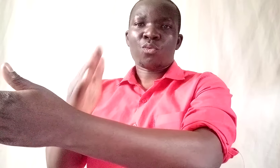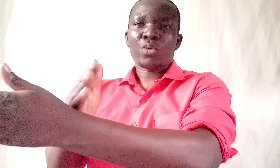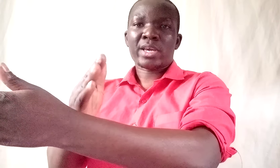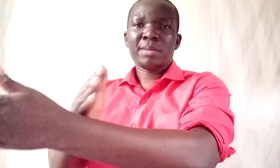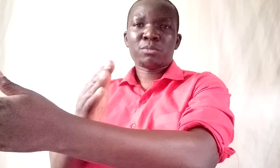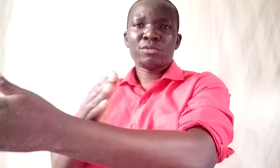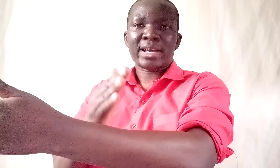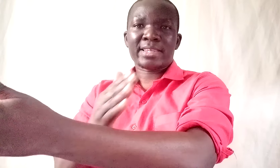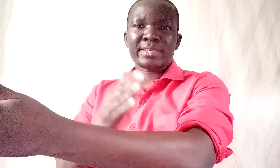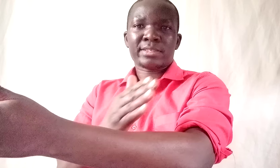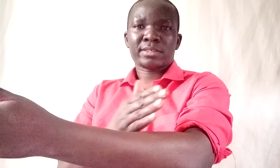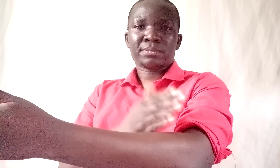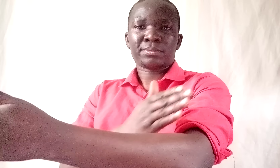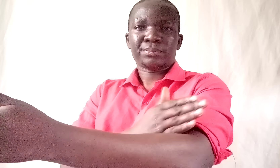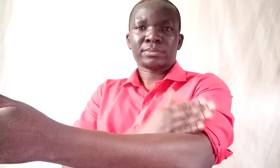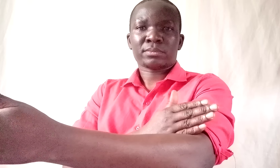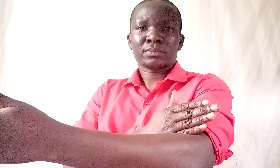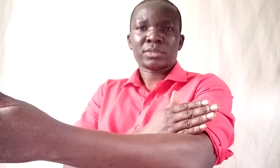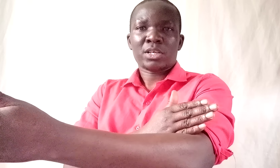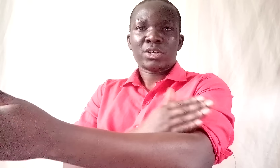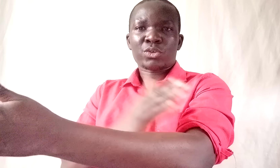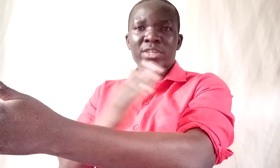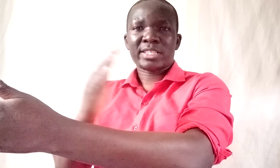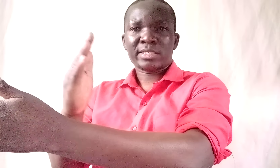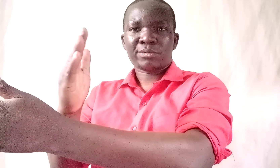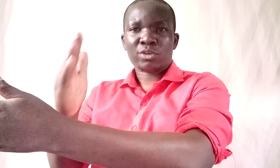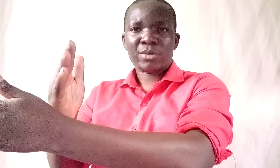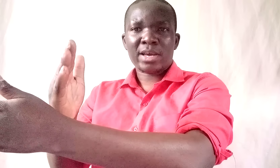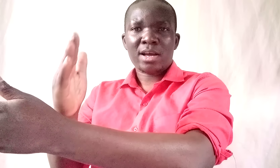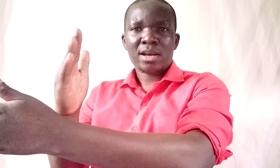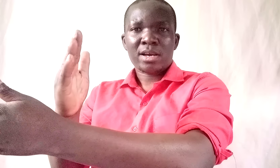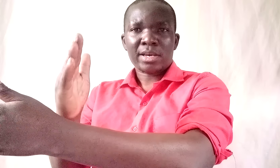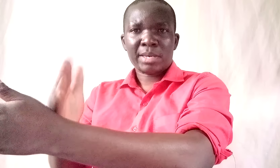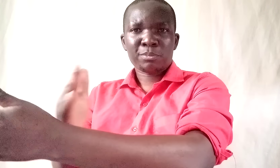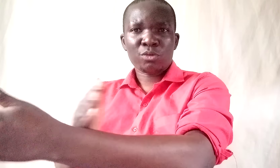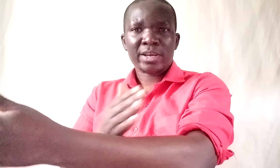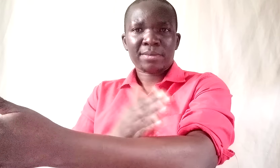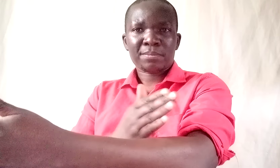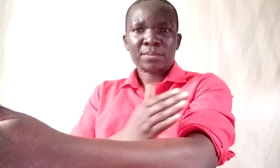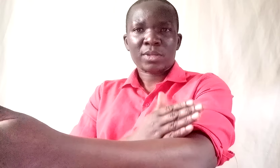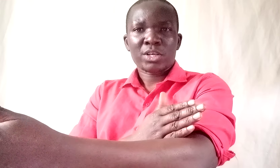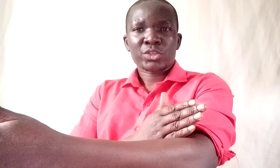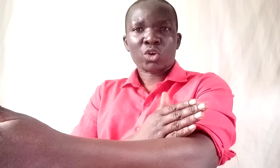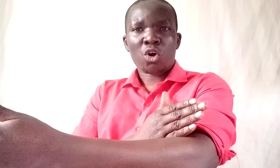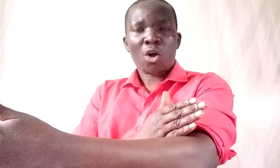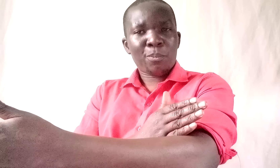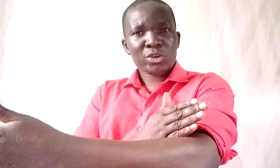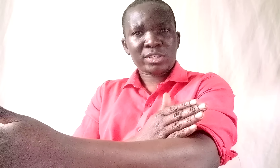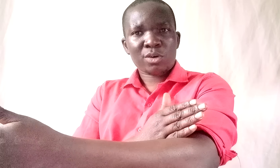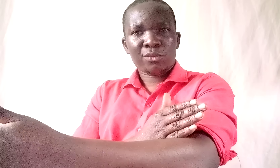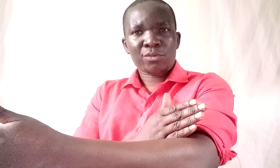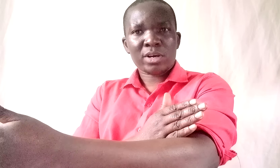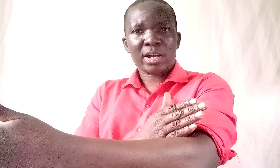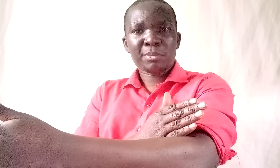we improve like this. So this is from here, improving. So opposite of